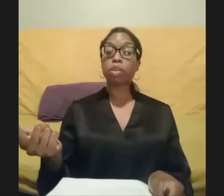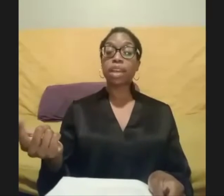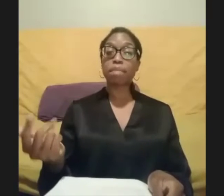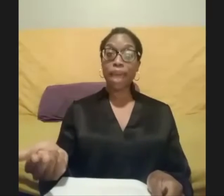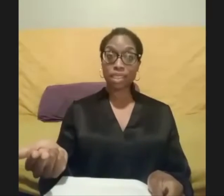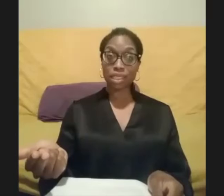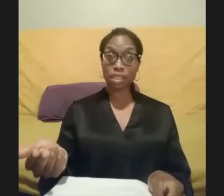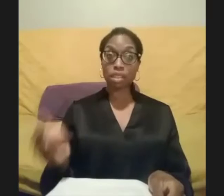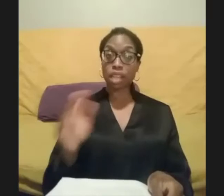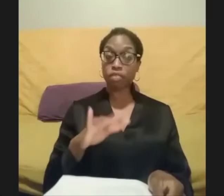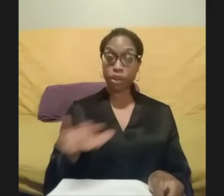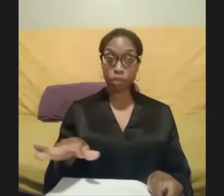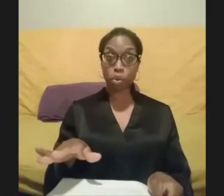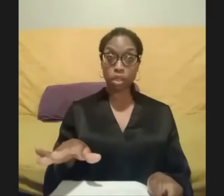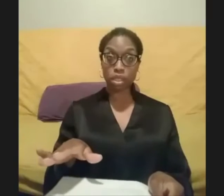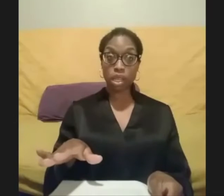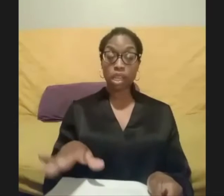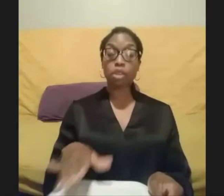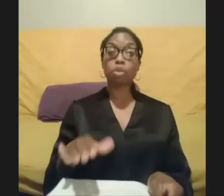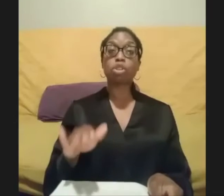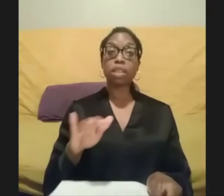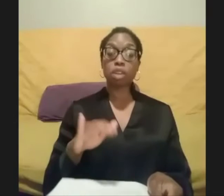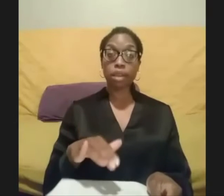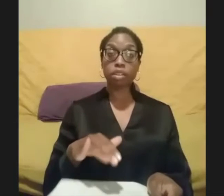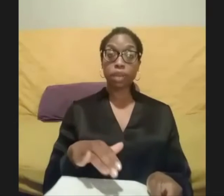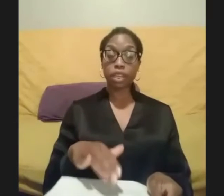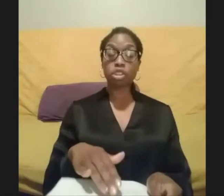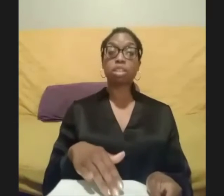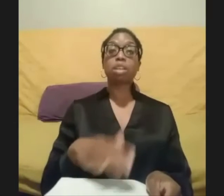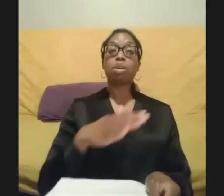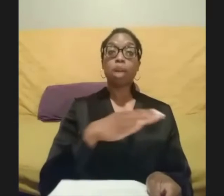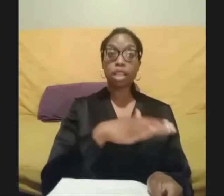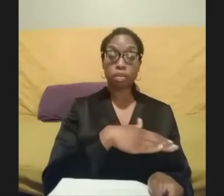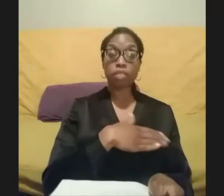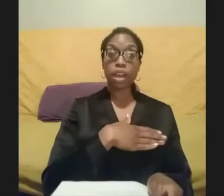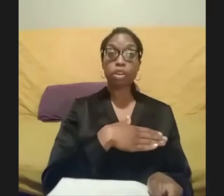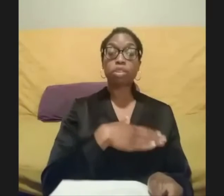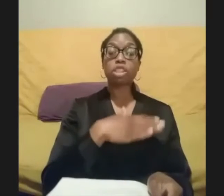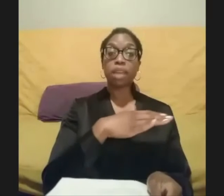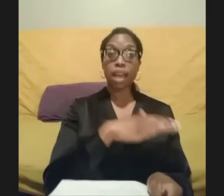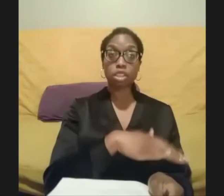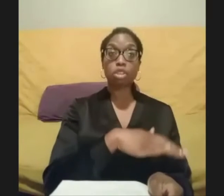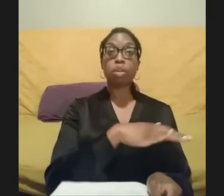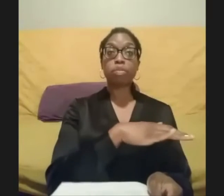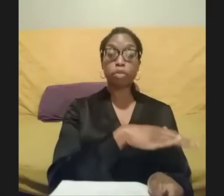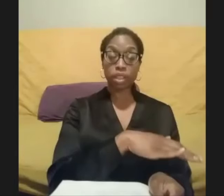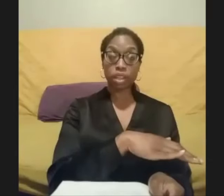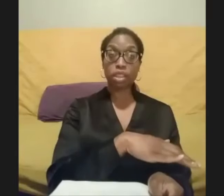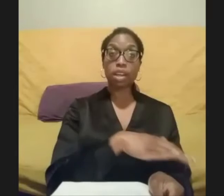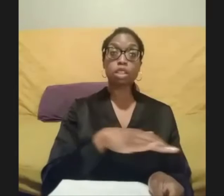any masses. That's very important. And you should be talking to the patient as a provider. They should be asking you if you feel anything and explaining